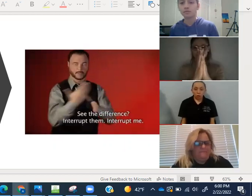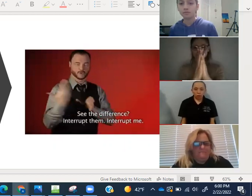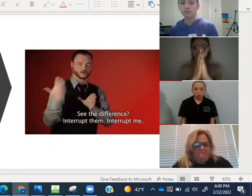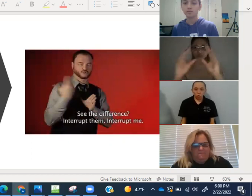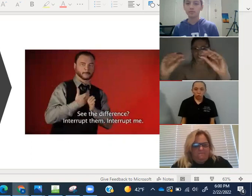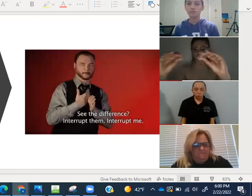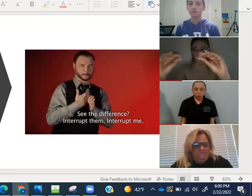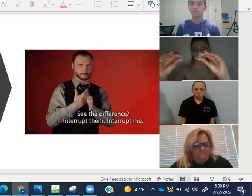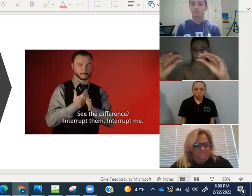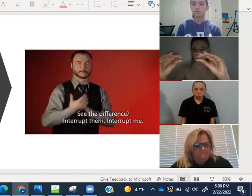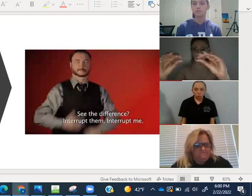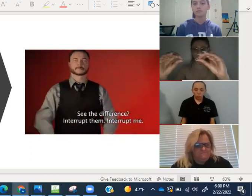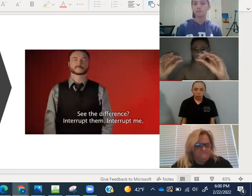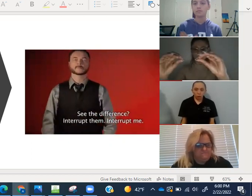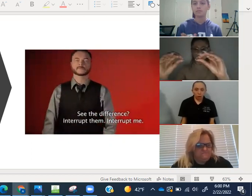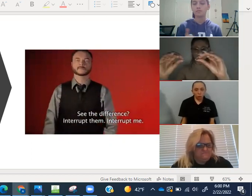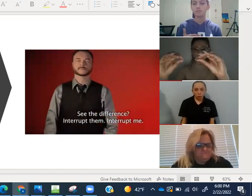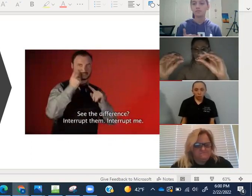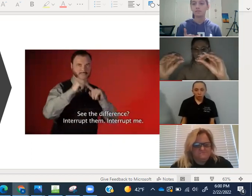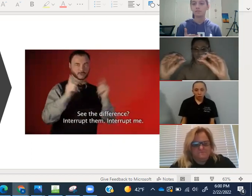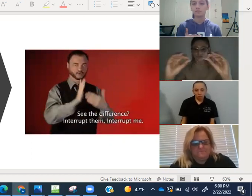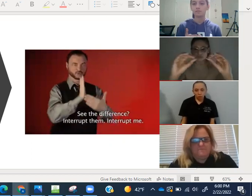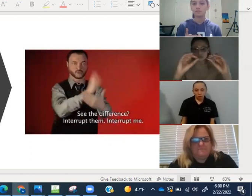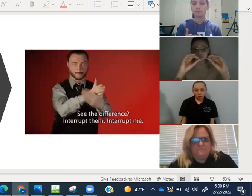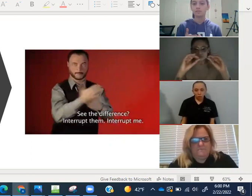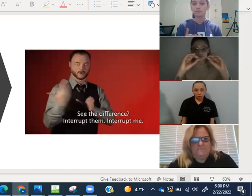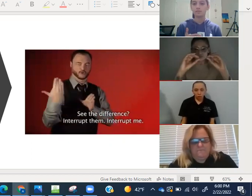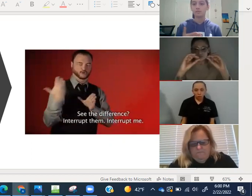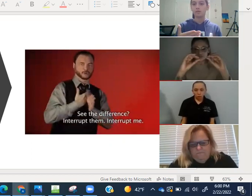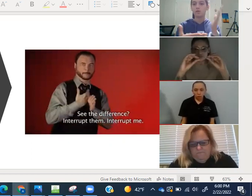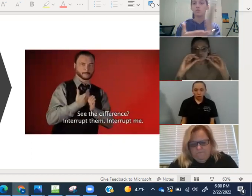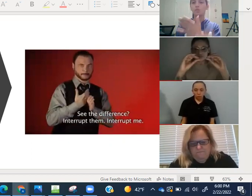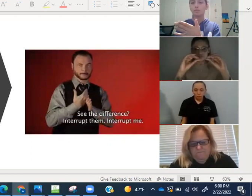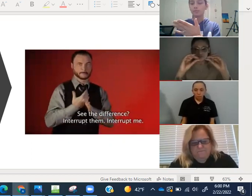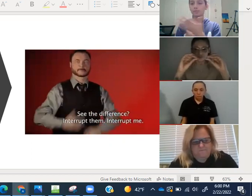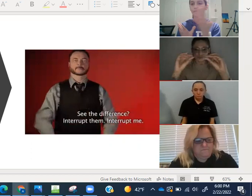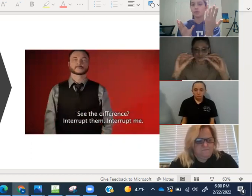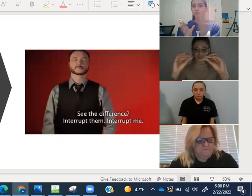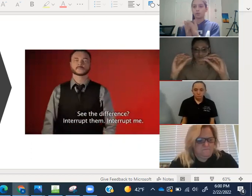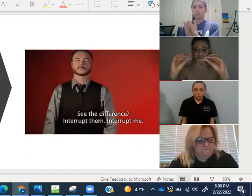are claw hands sort of first, like crab claw together.